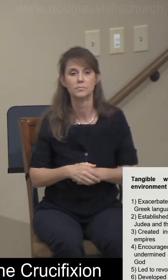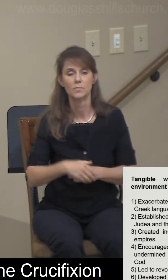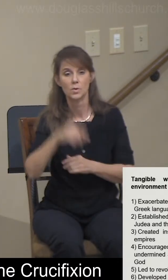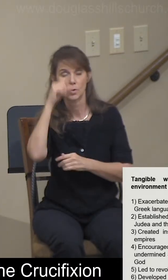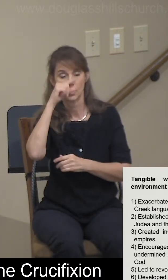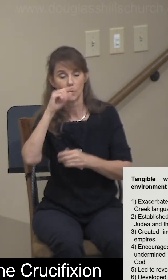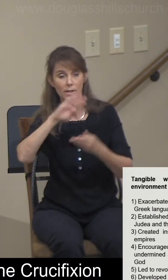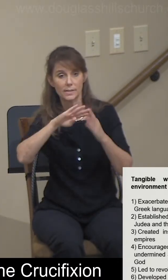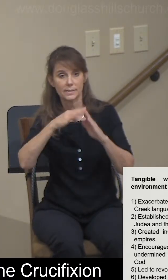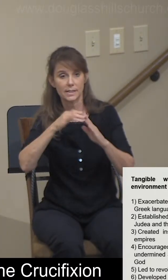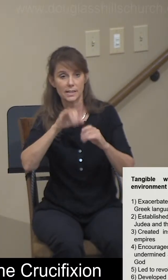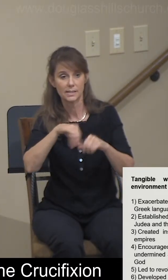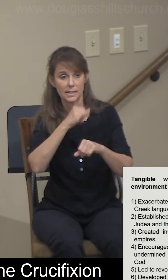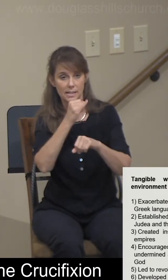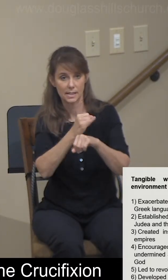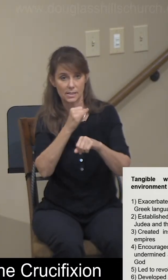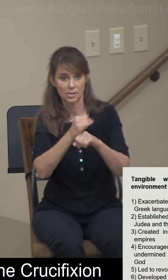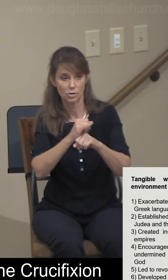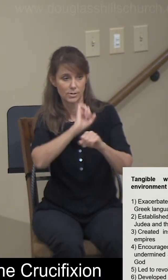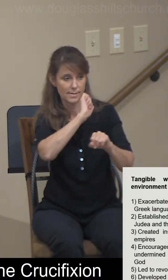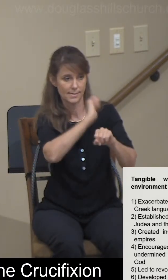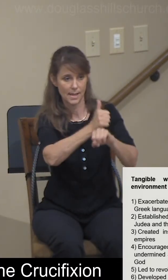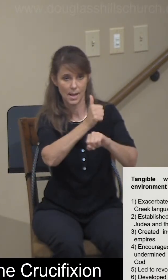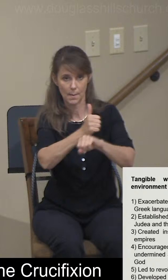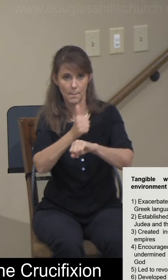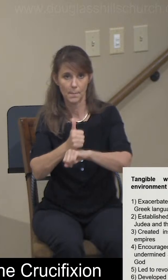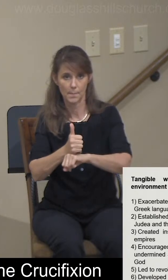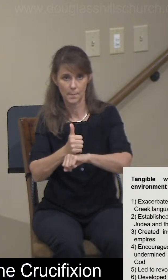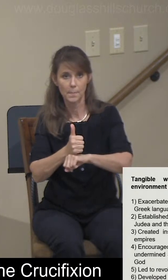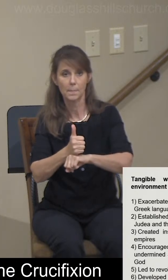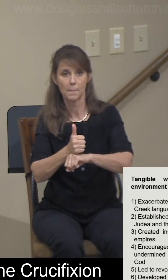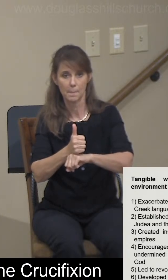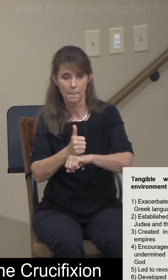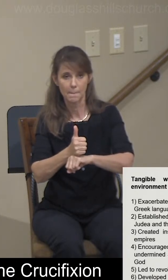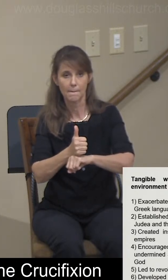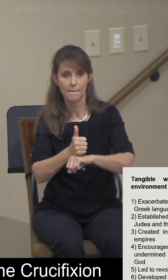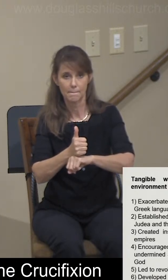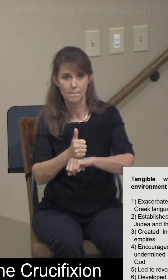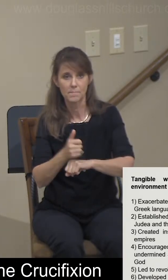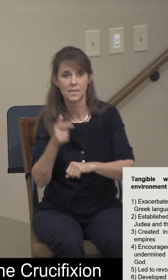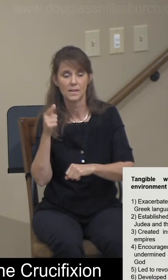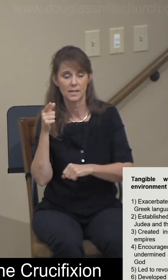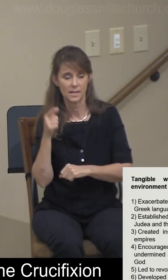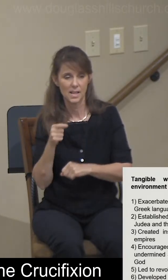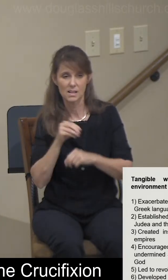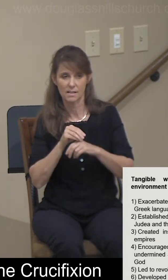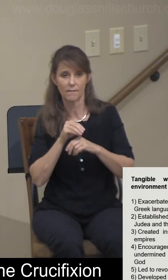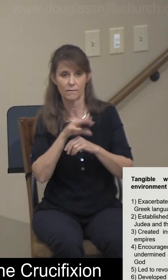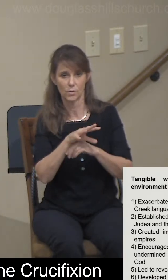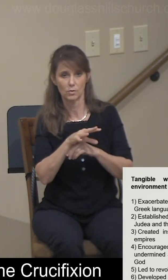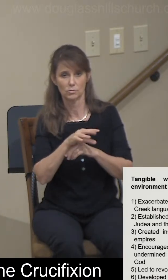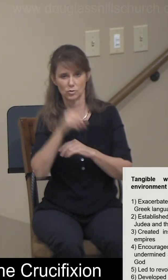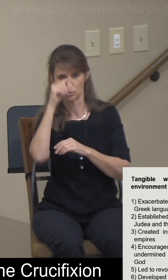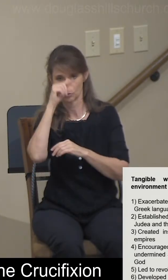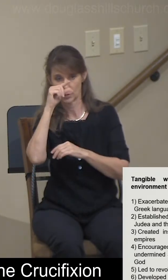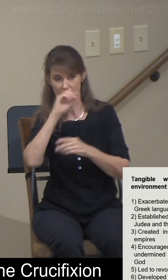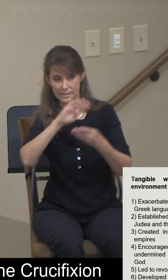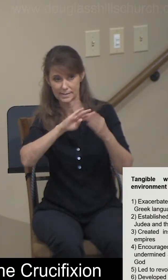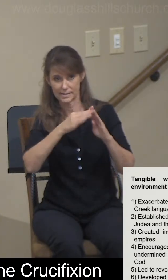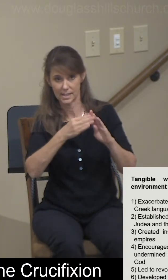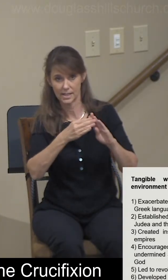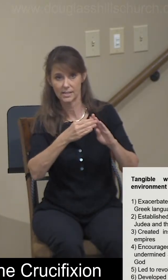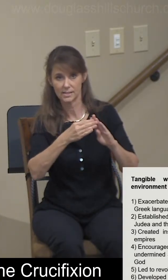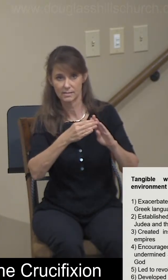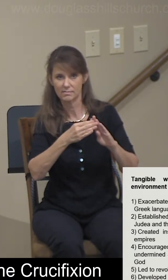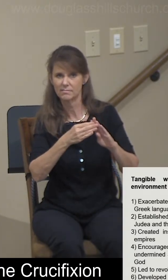throughout Judea and the region. I say here it's a fly in the ointment that these Greek cities, like I